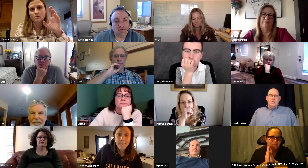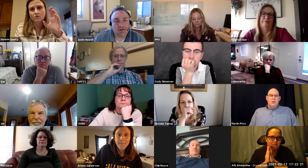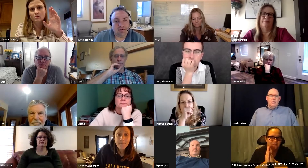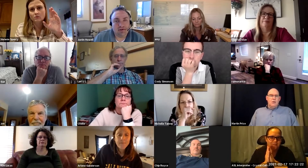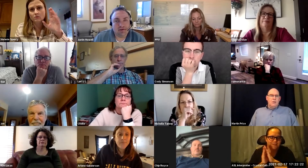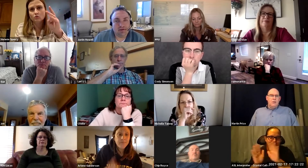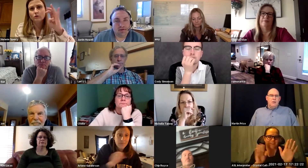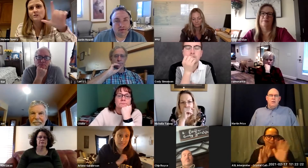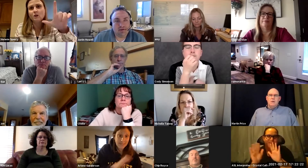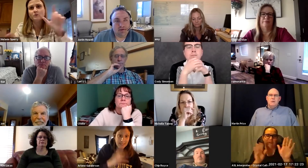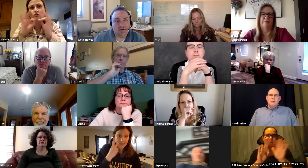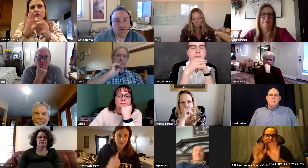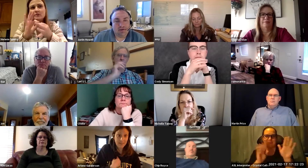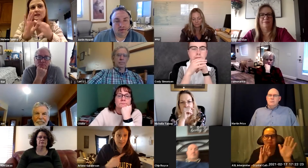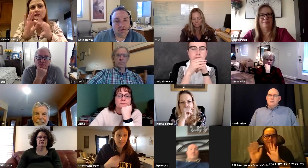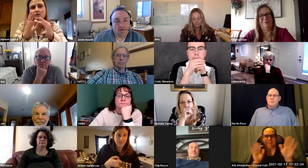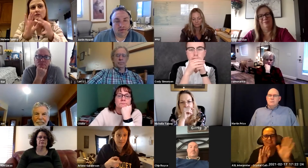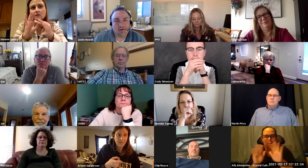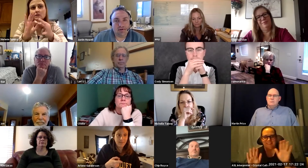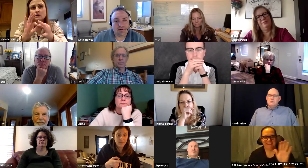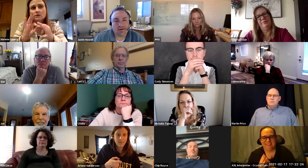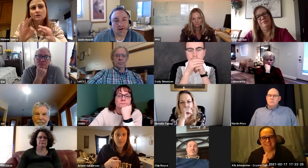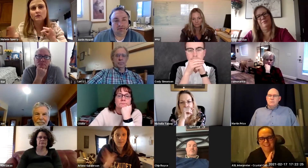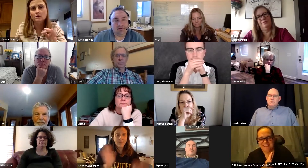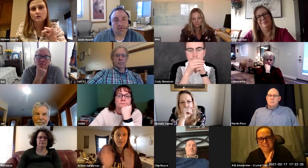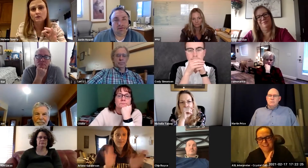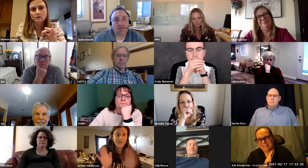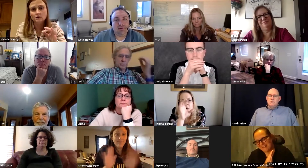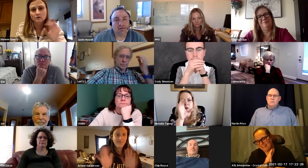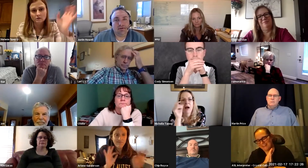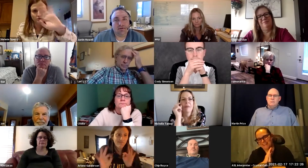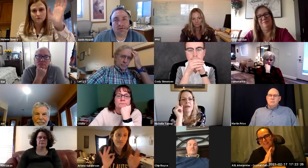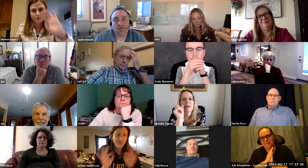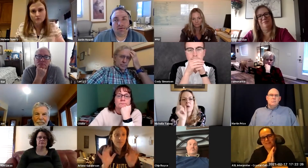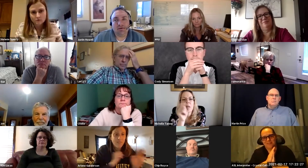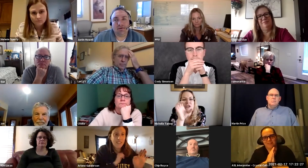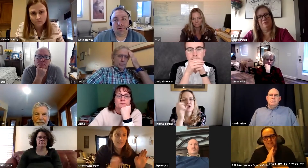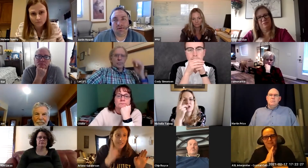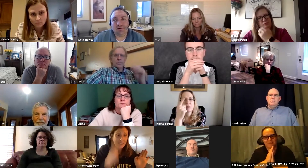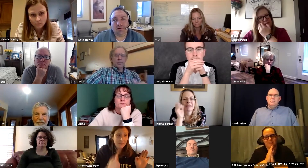So I'm the interpreter. Okay. Thanks.